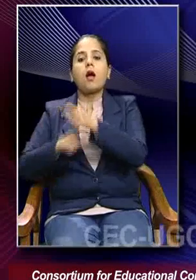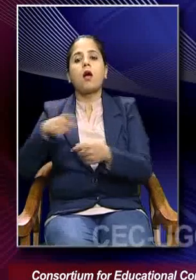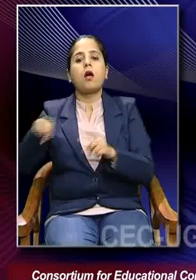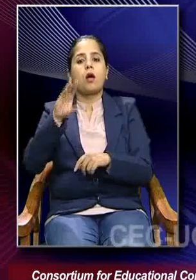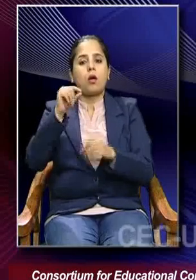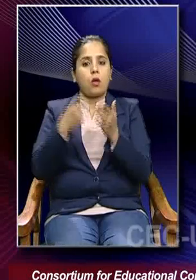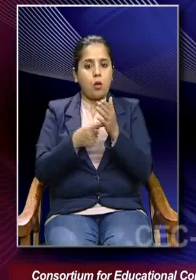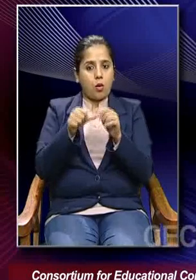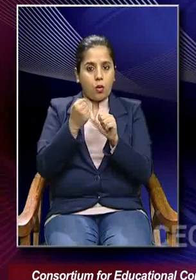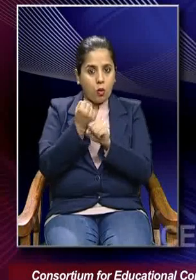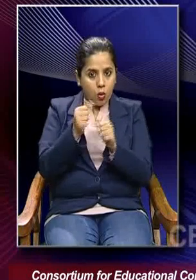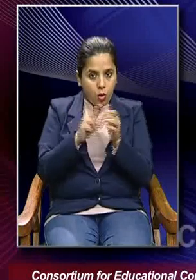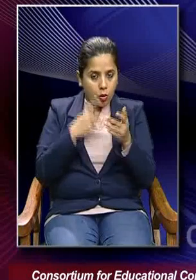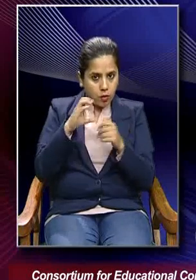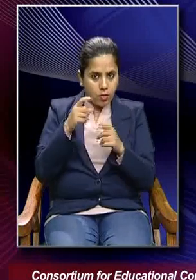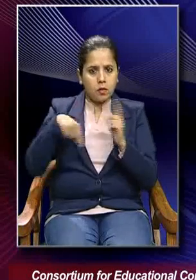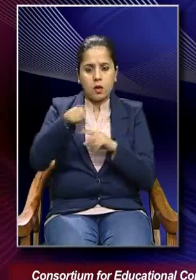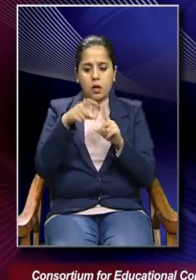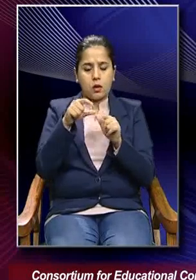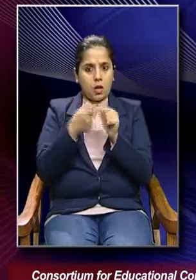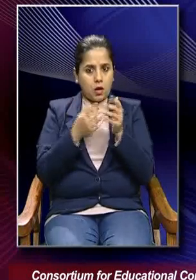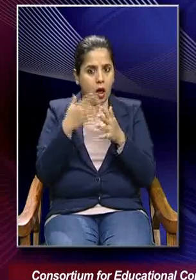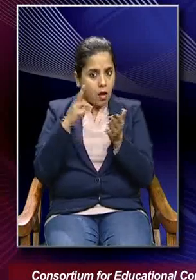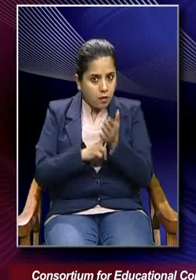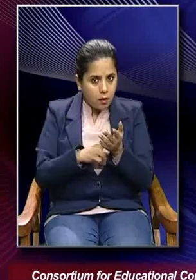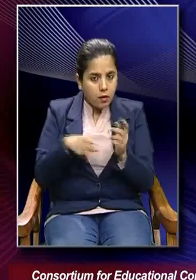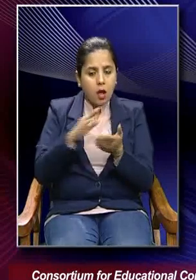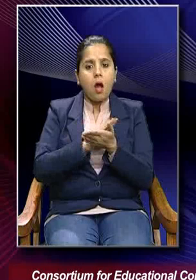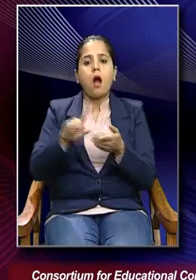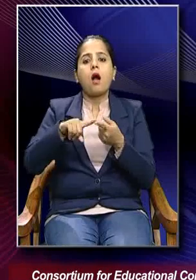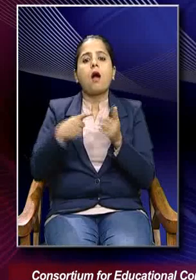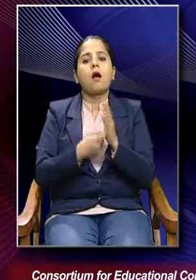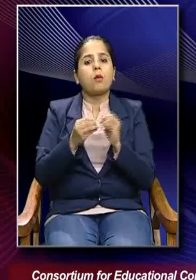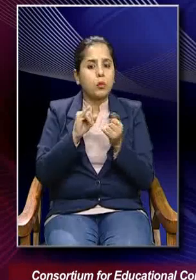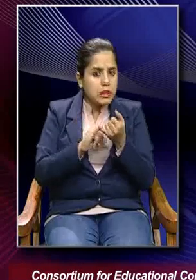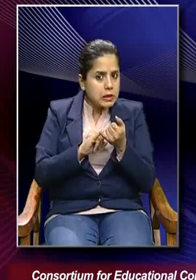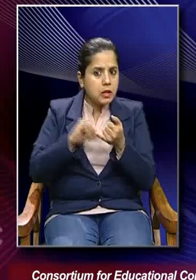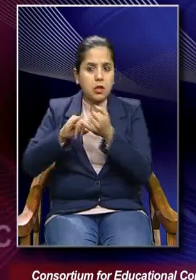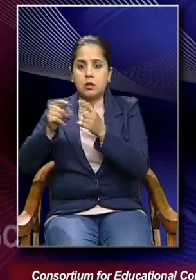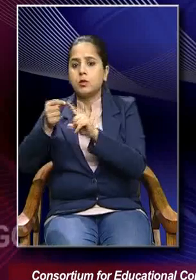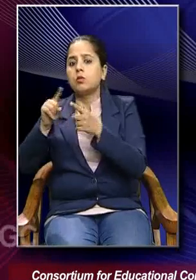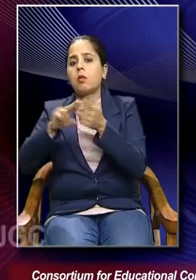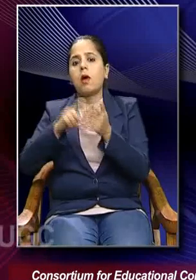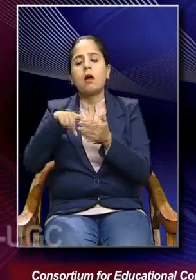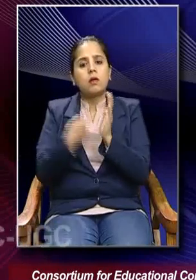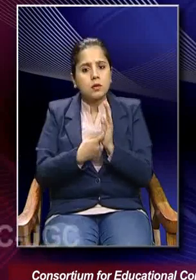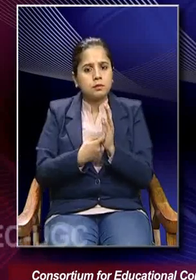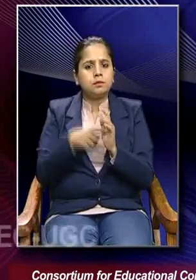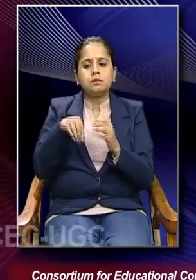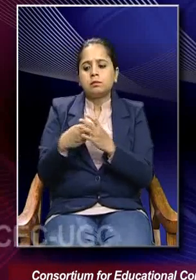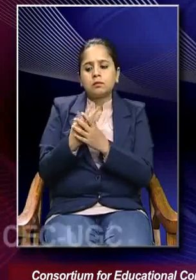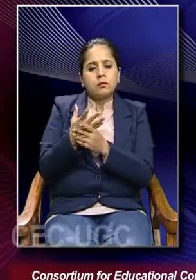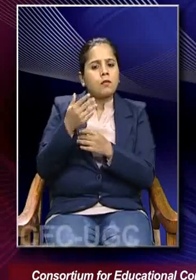organic analogy or evolution, Darwin evolution of Herbert Spencer. So, evolution begins at